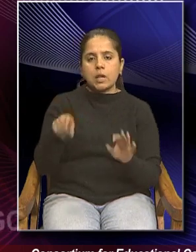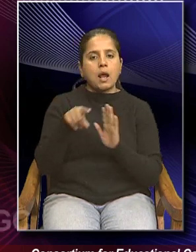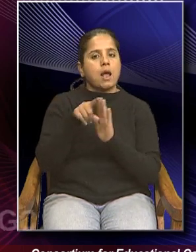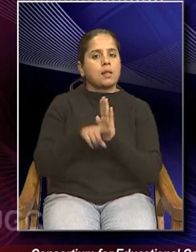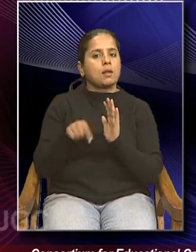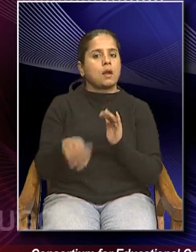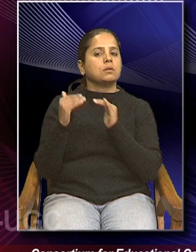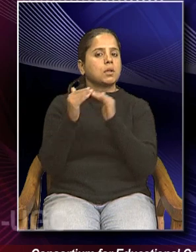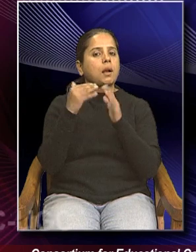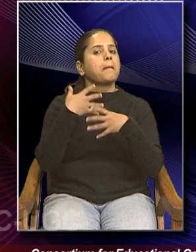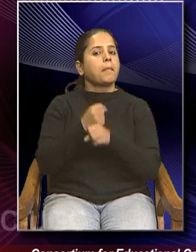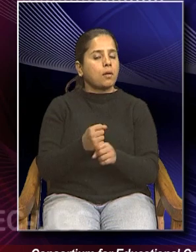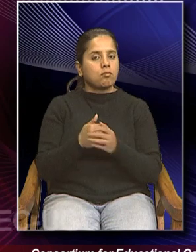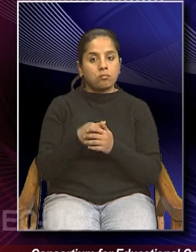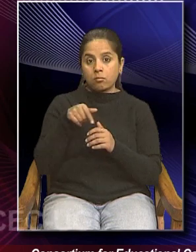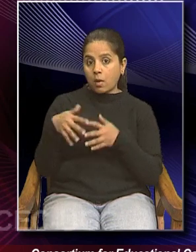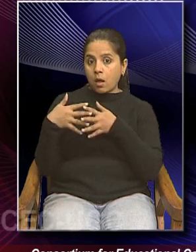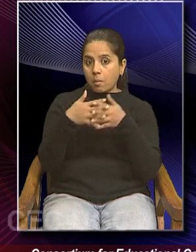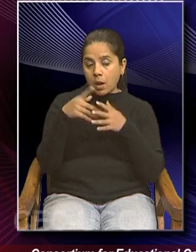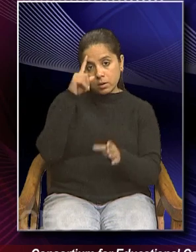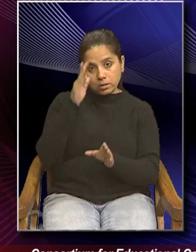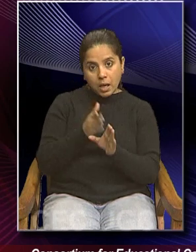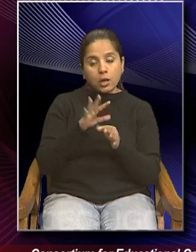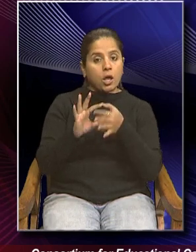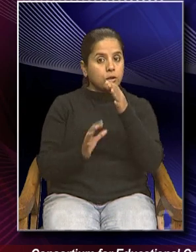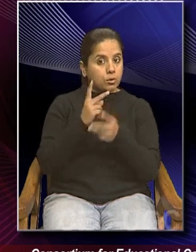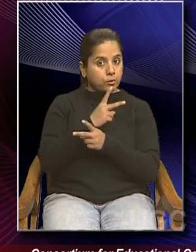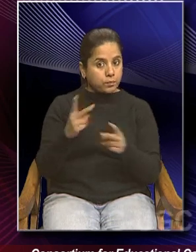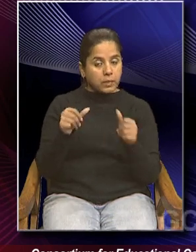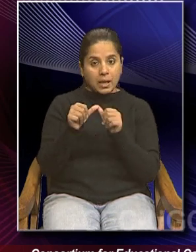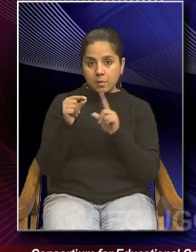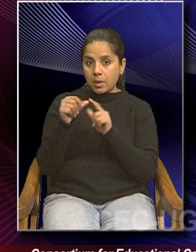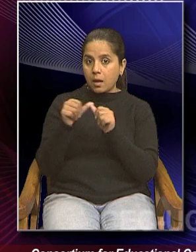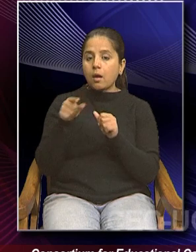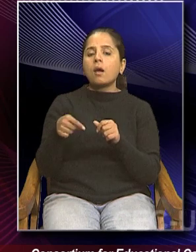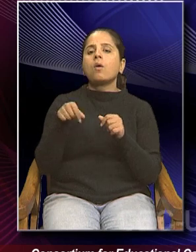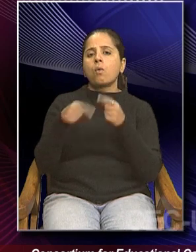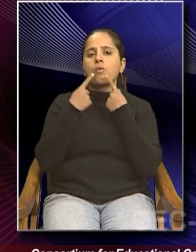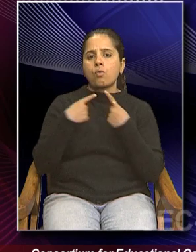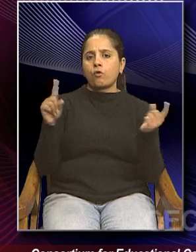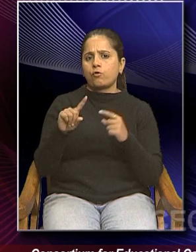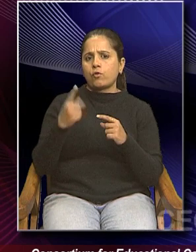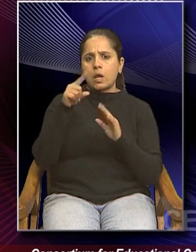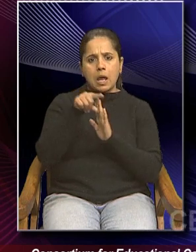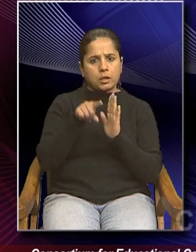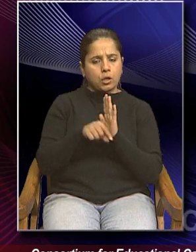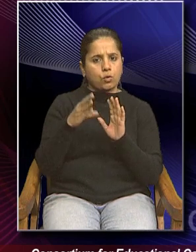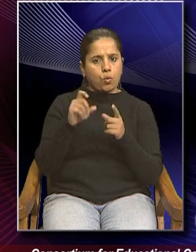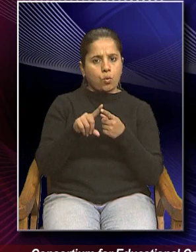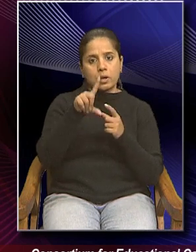standards. The American Psychological Association issued its very first ethical code